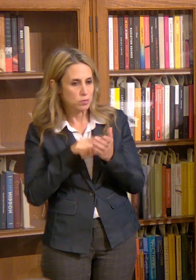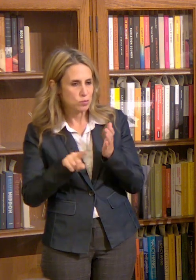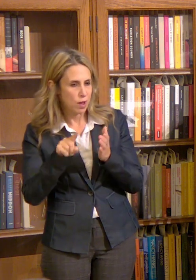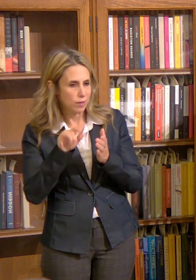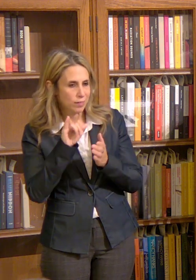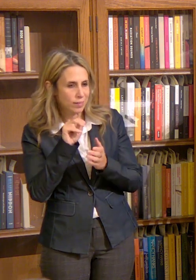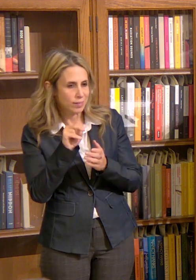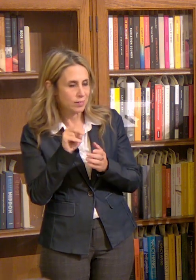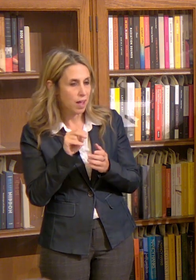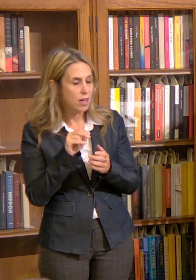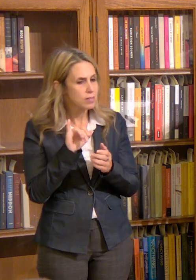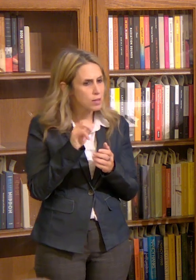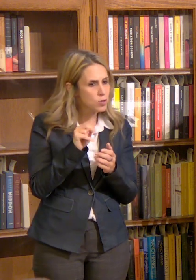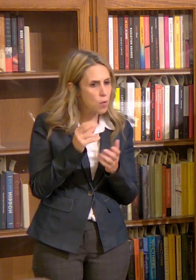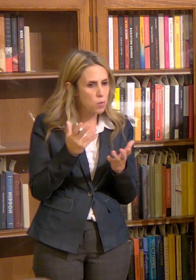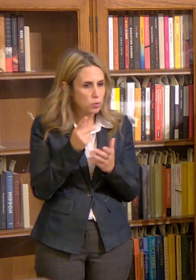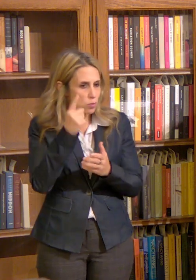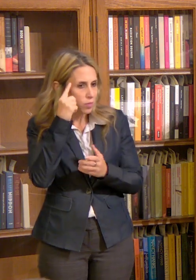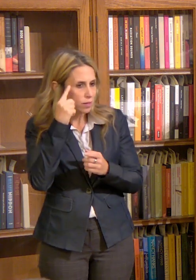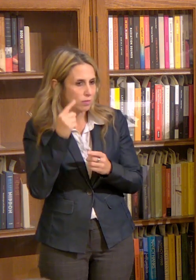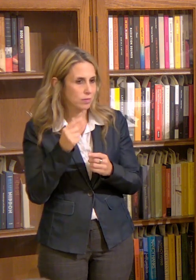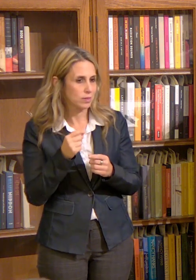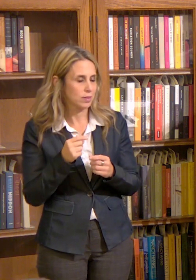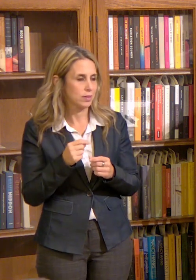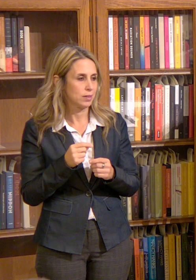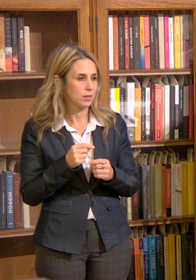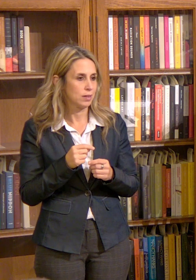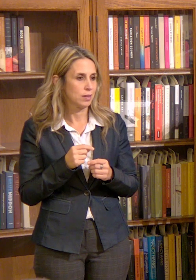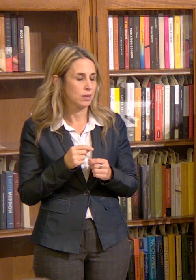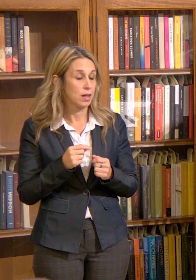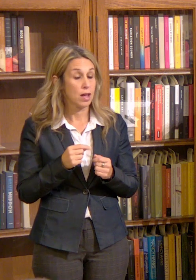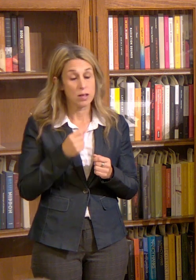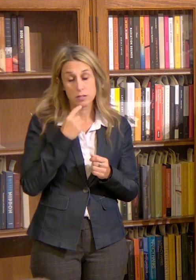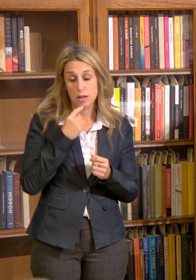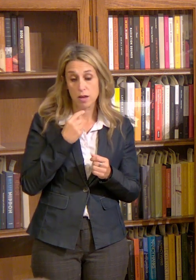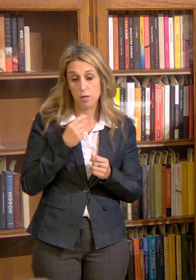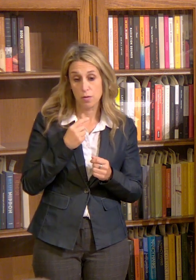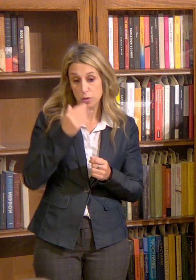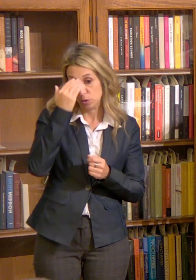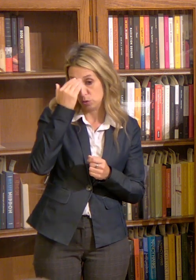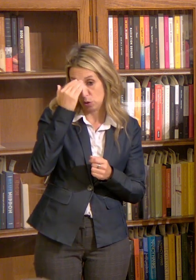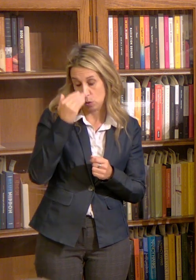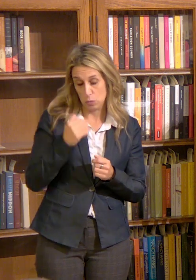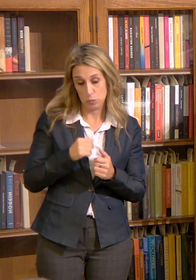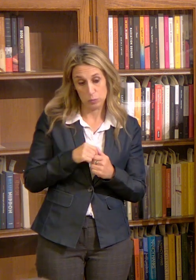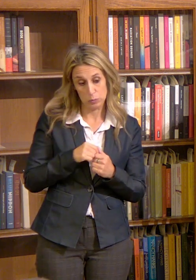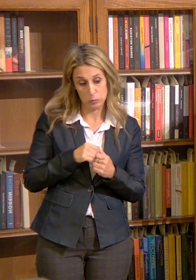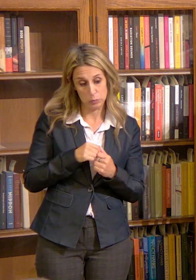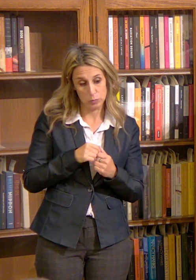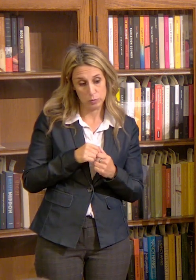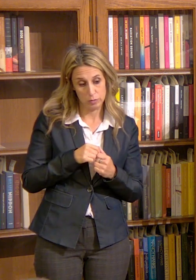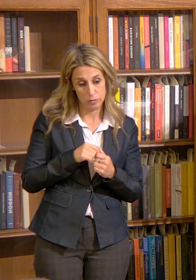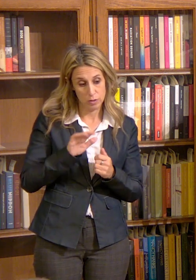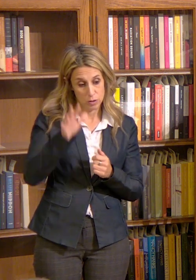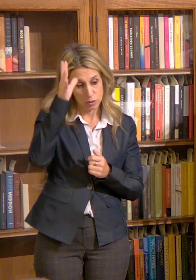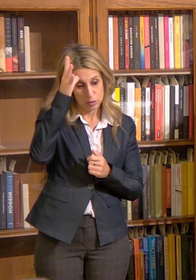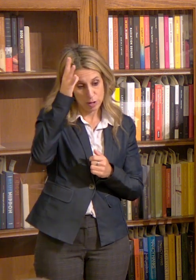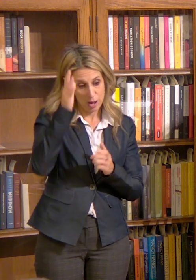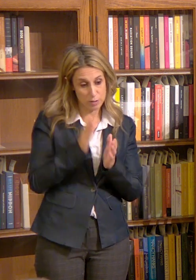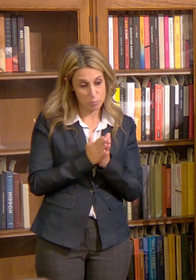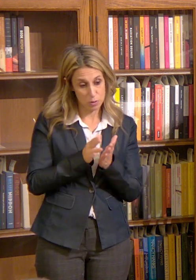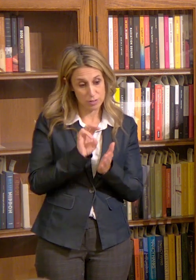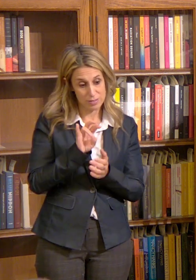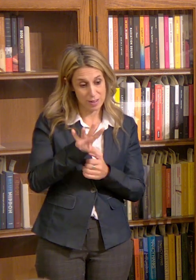John what are you what are you thinking about and I said well you know your dad's book is